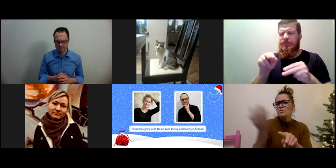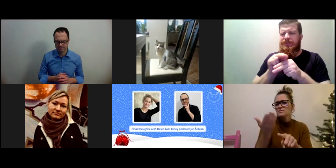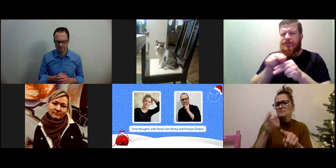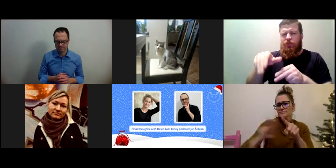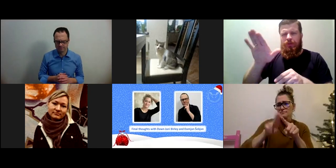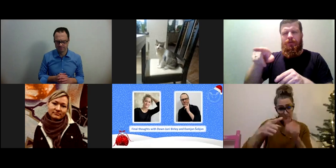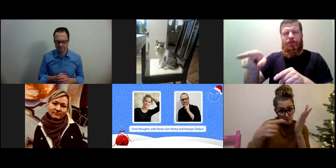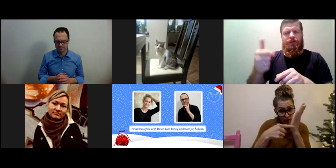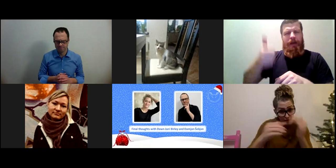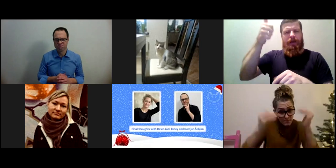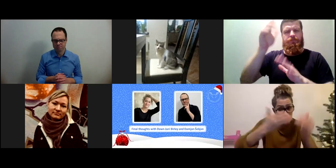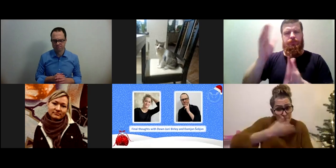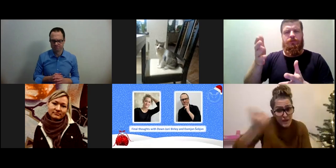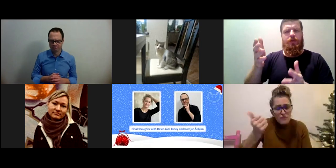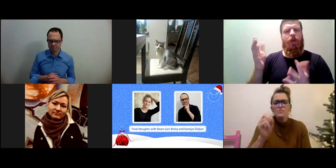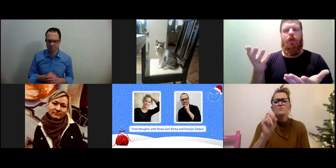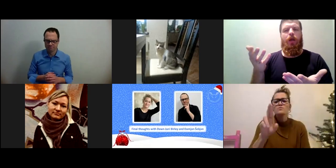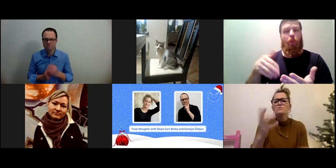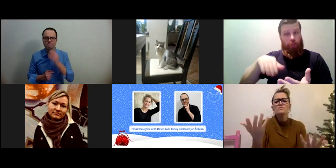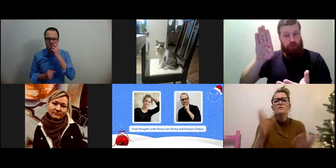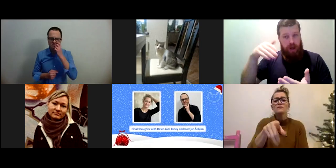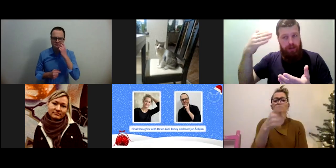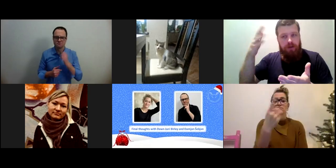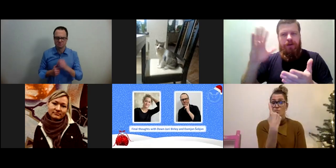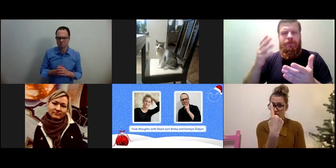experience with this Zoom